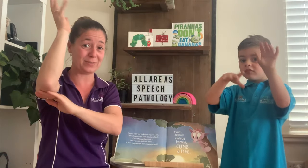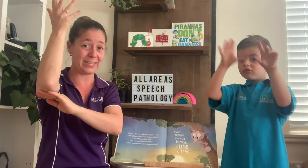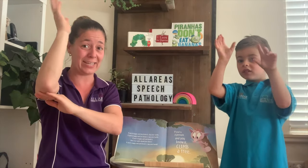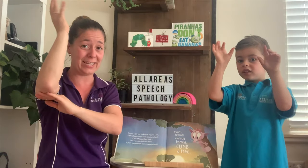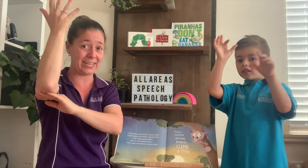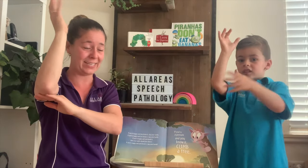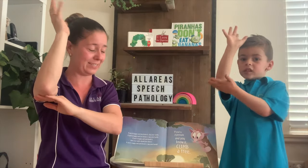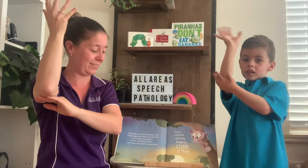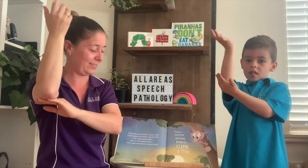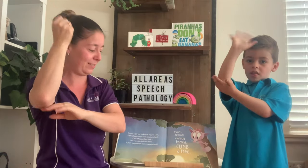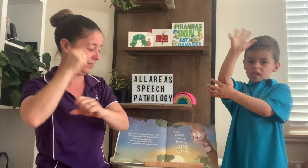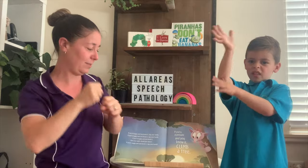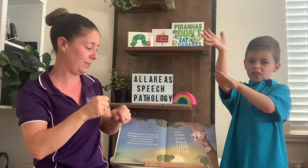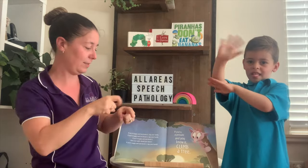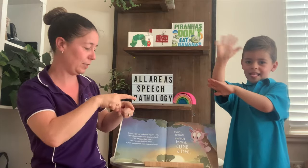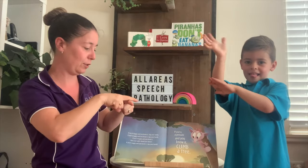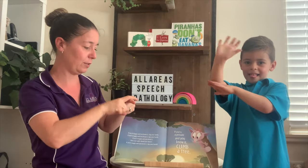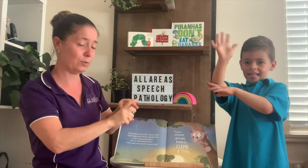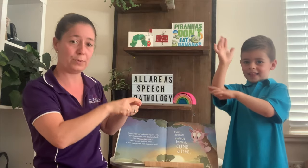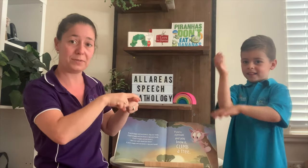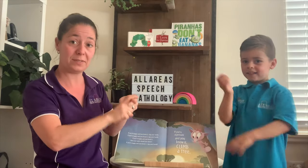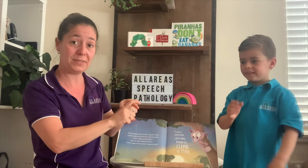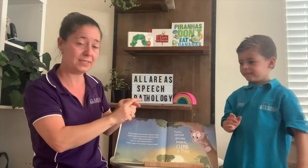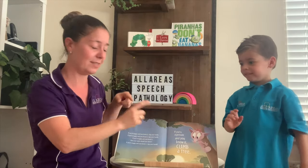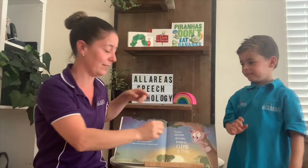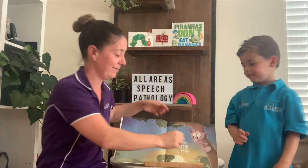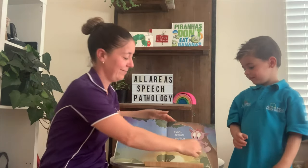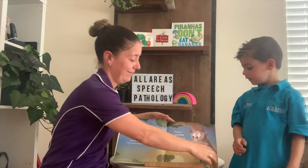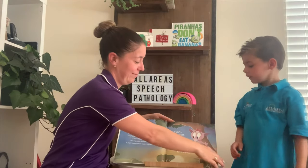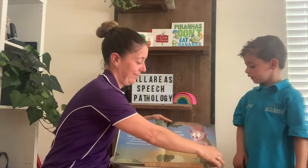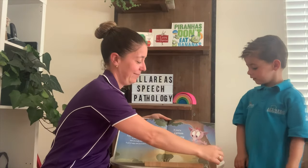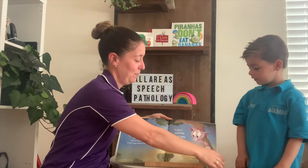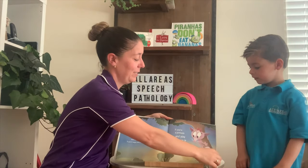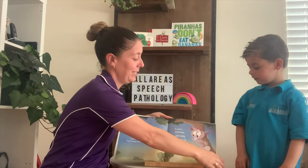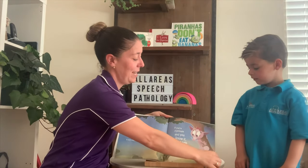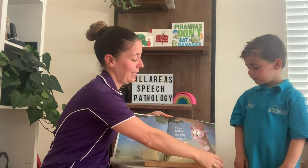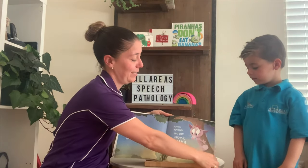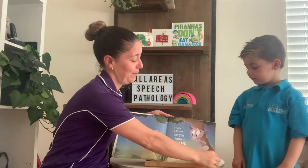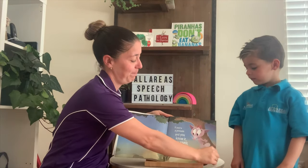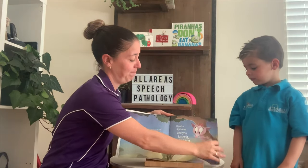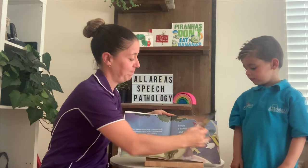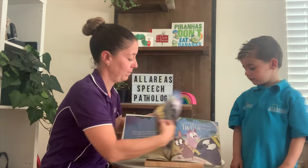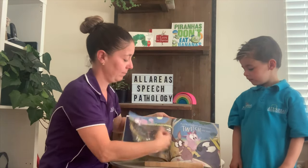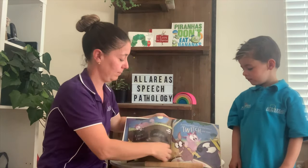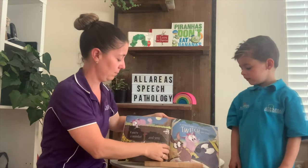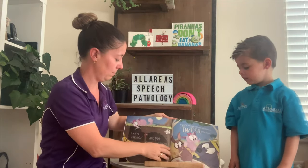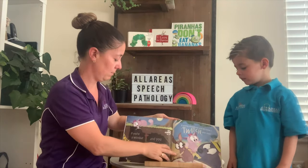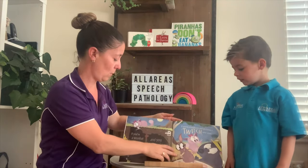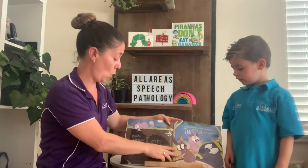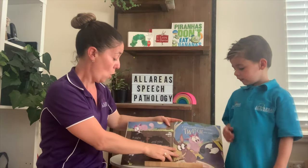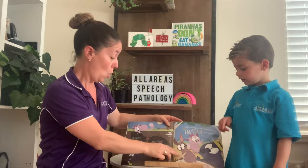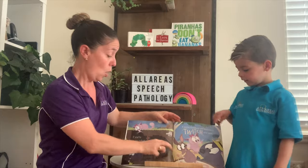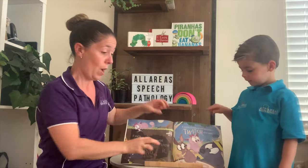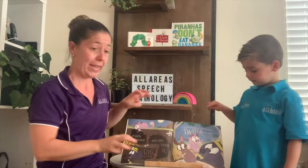tree. It's a cute little possum, isn't it? What's next? Oh, it's